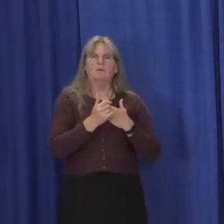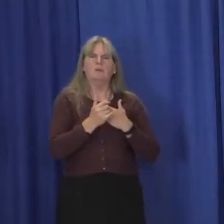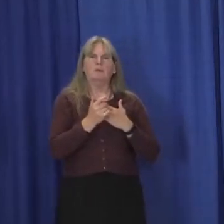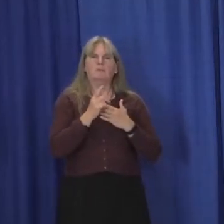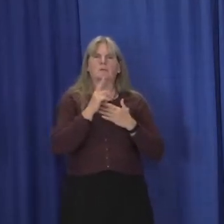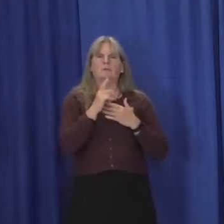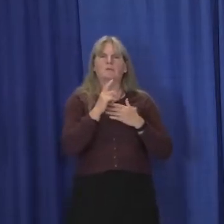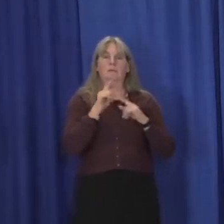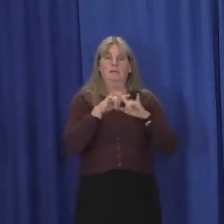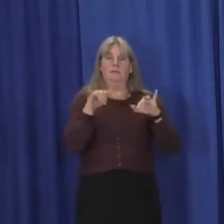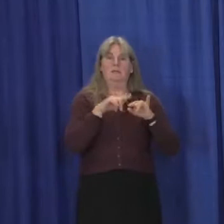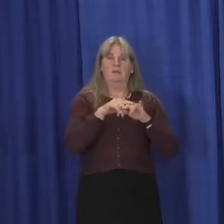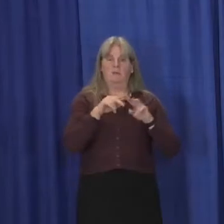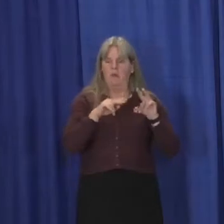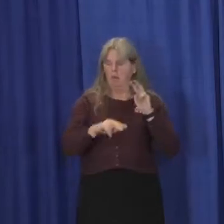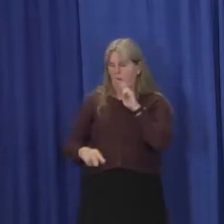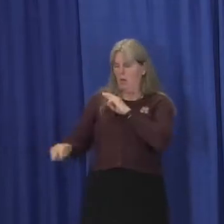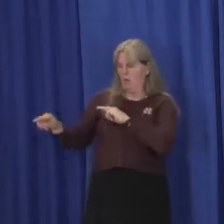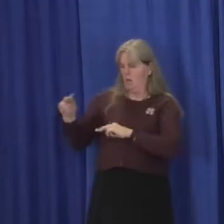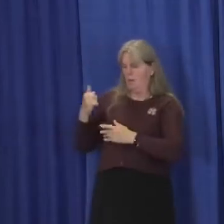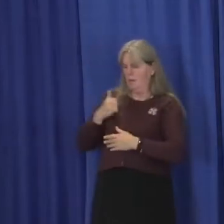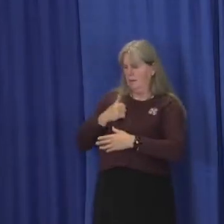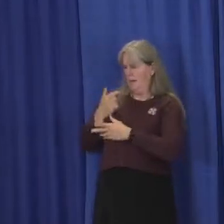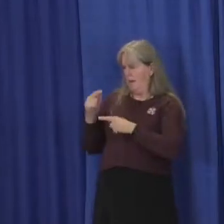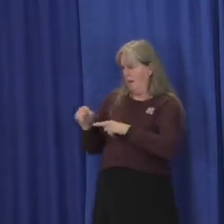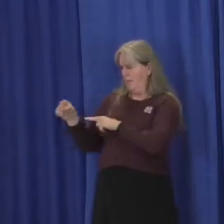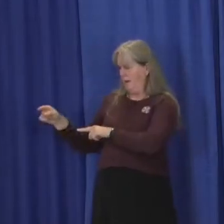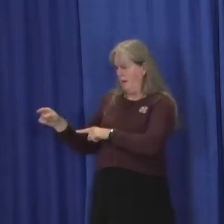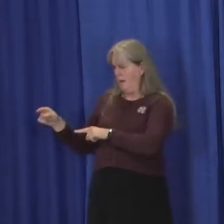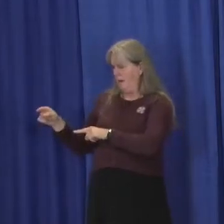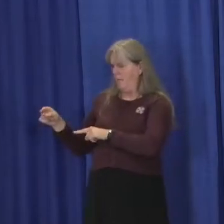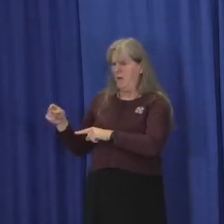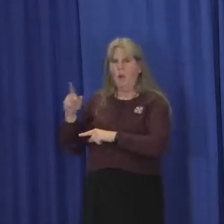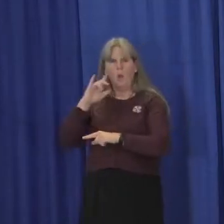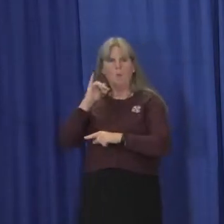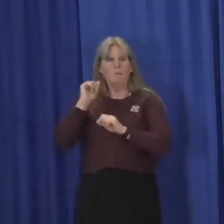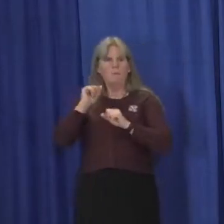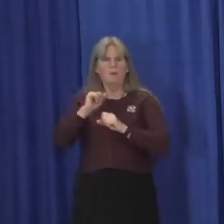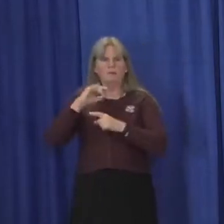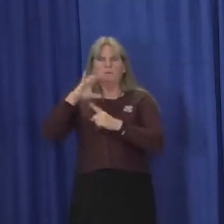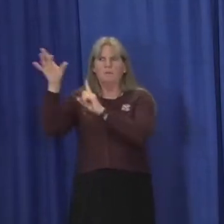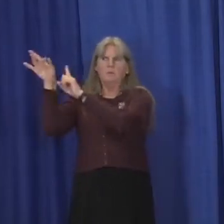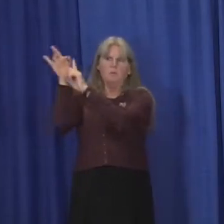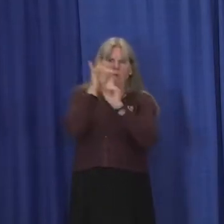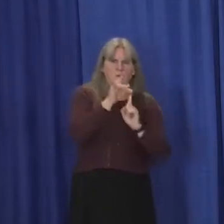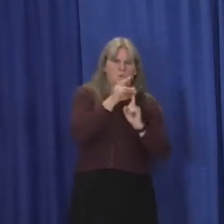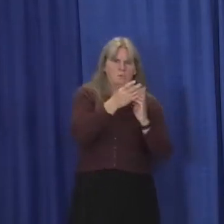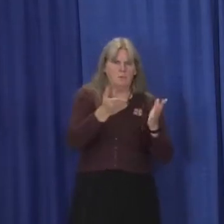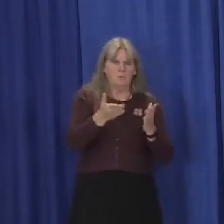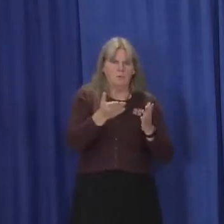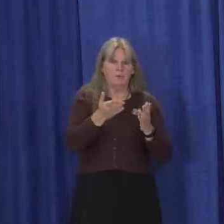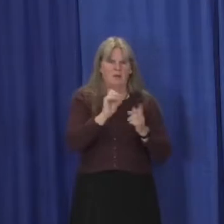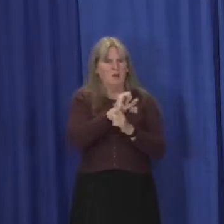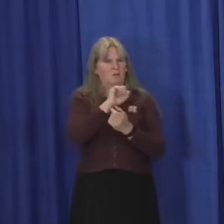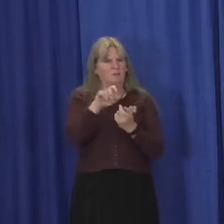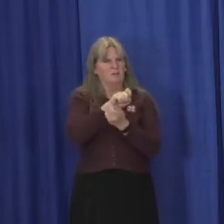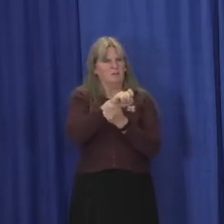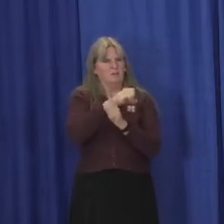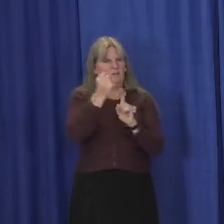Canada, based on our own importation risk, and based on our own transmission in territory.